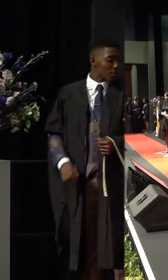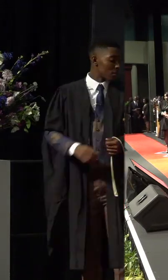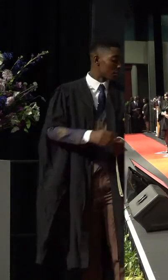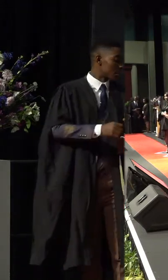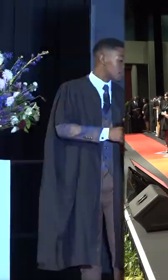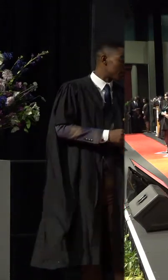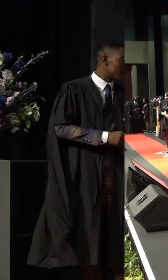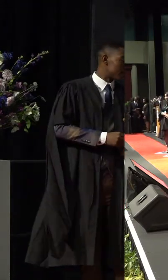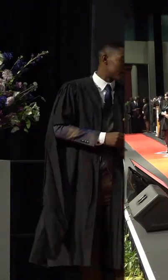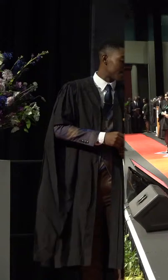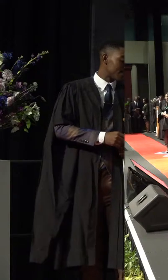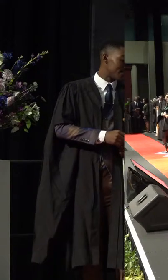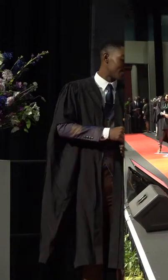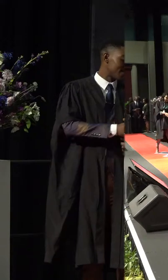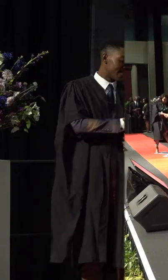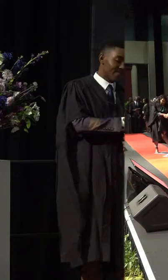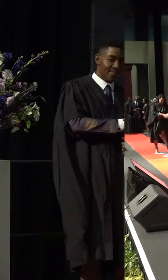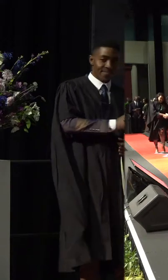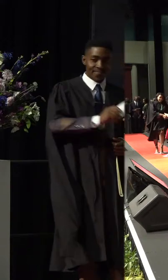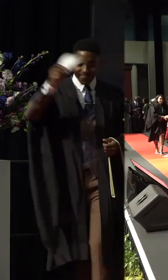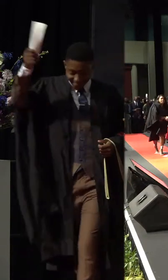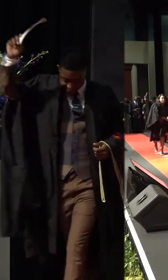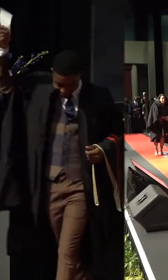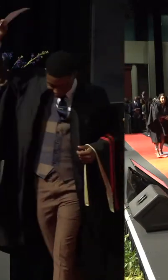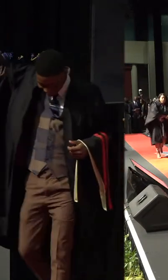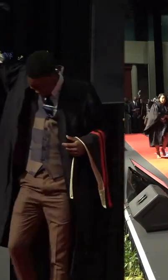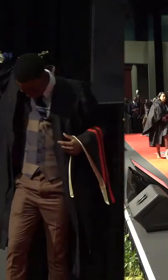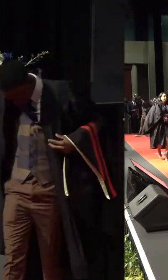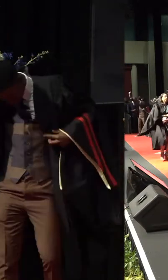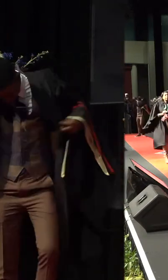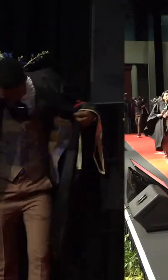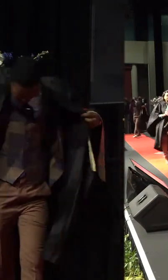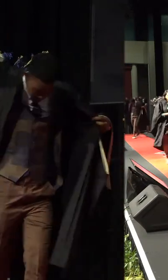Senzeko Khethukuthula Nkosi.